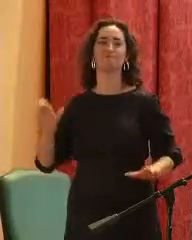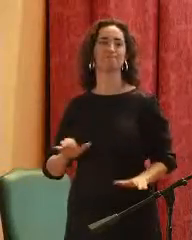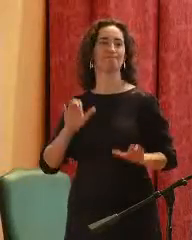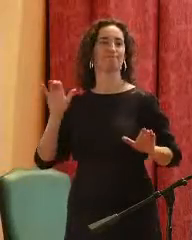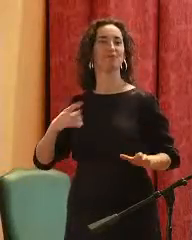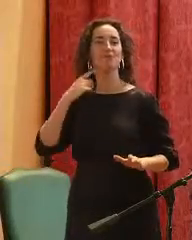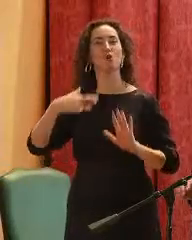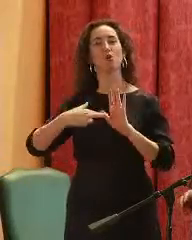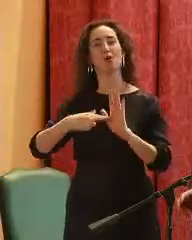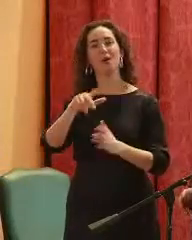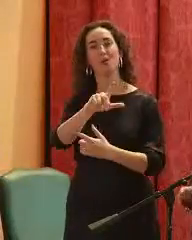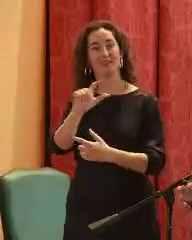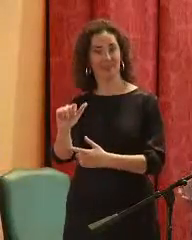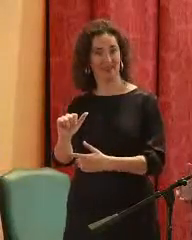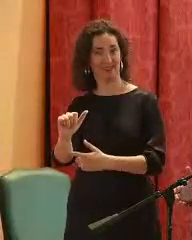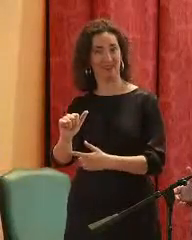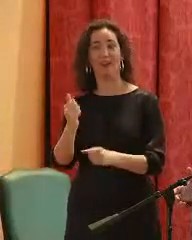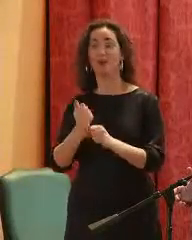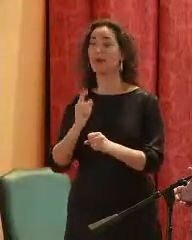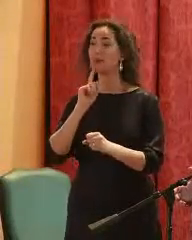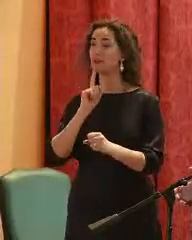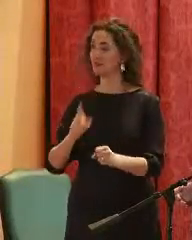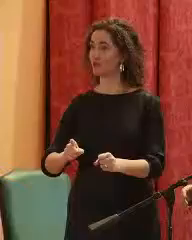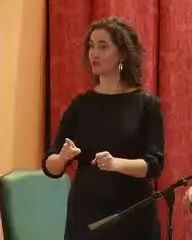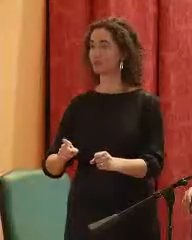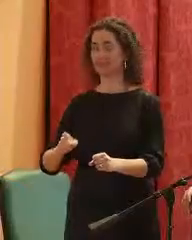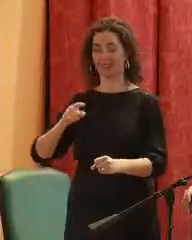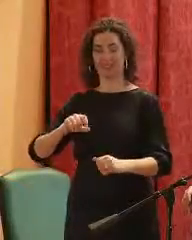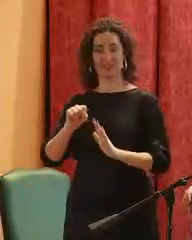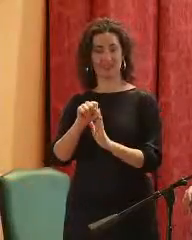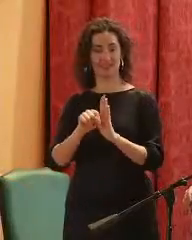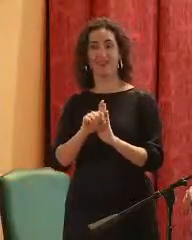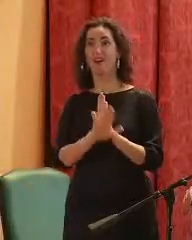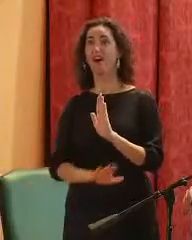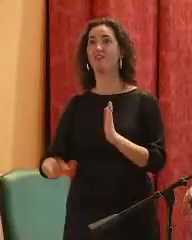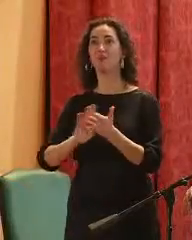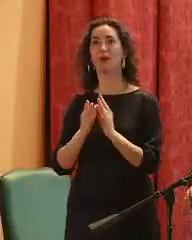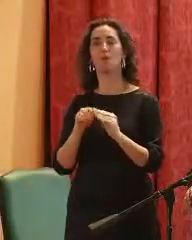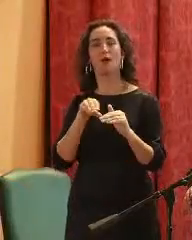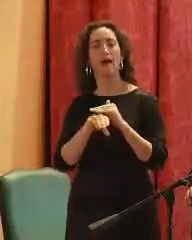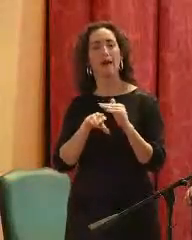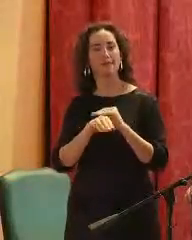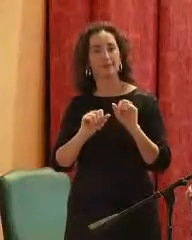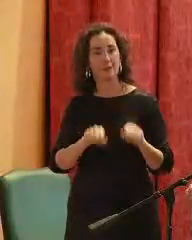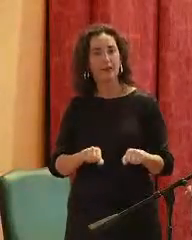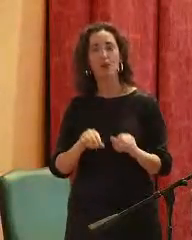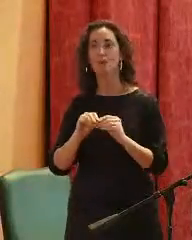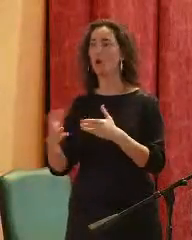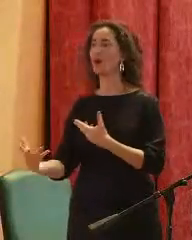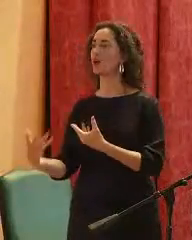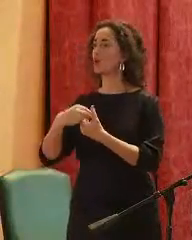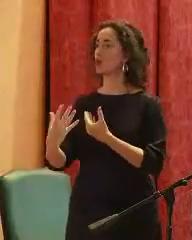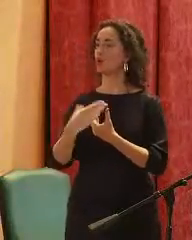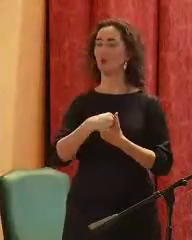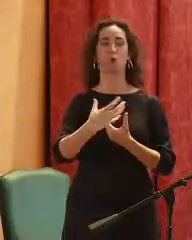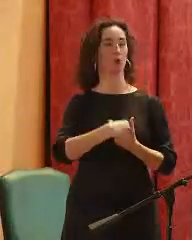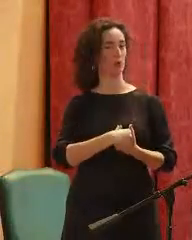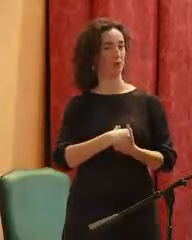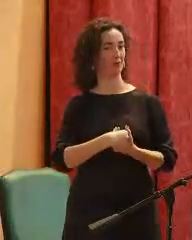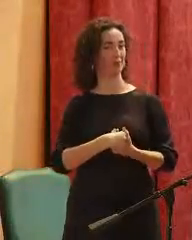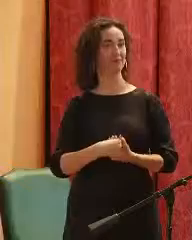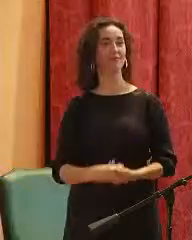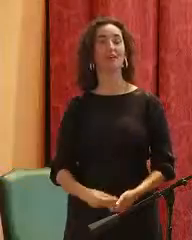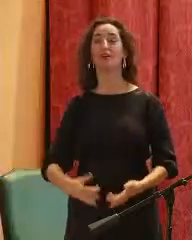of Louisianans and to make sure that we are a more accessible and inclusive place. And we're glad to have